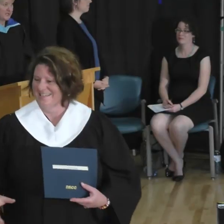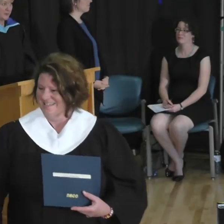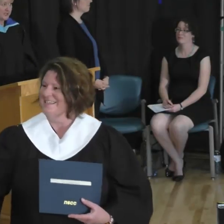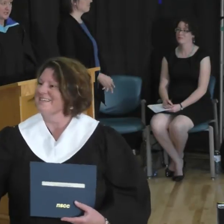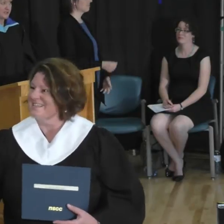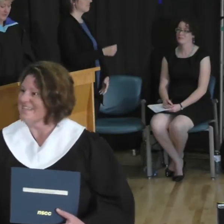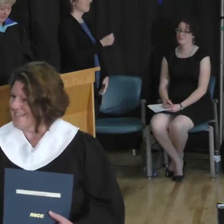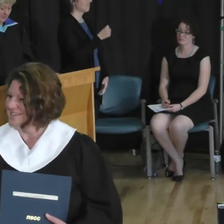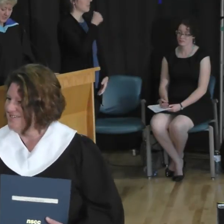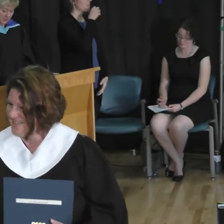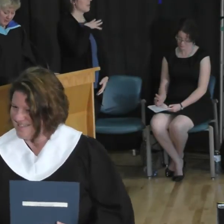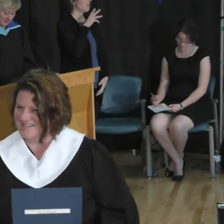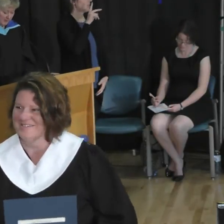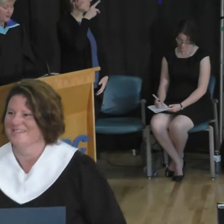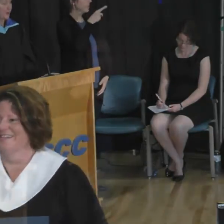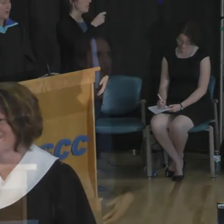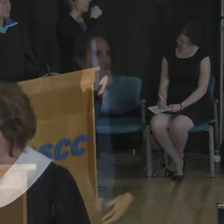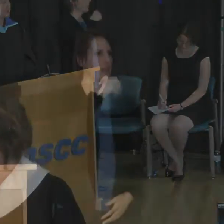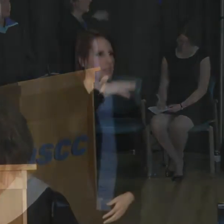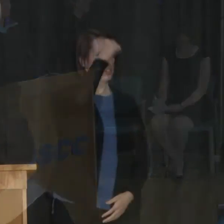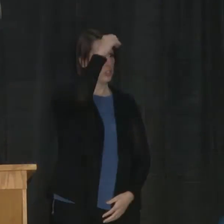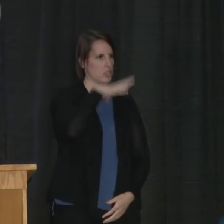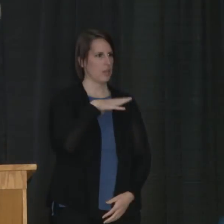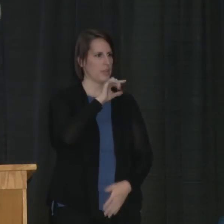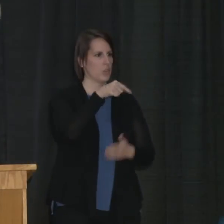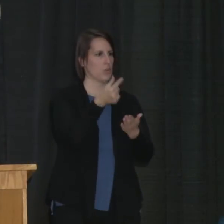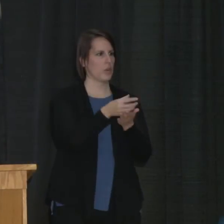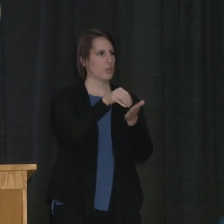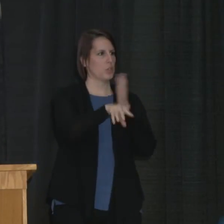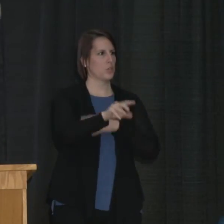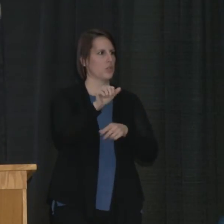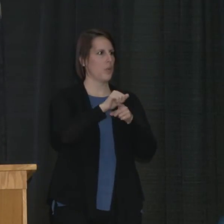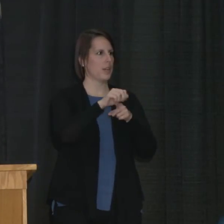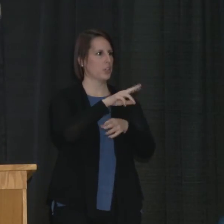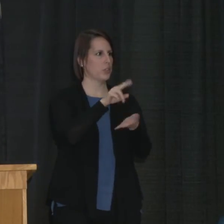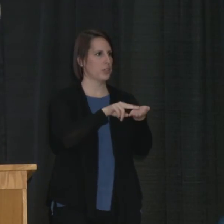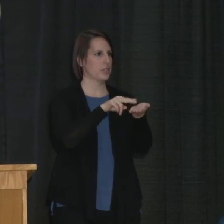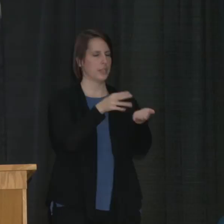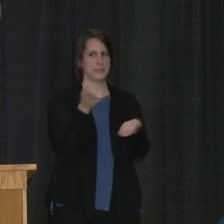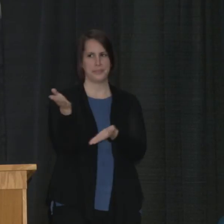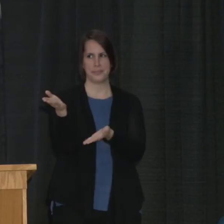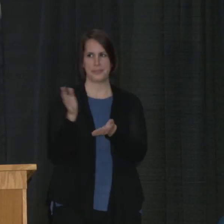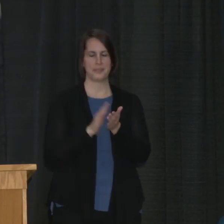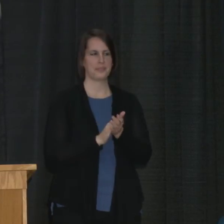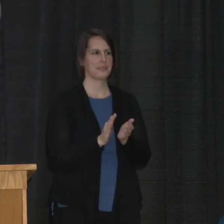Madam Vice President, ladies and gentlemen, the graduates in practical nursing.